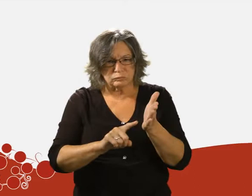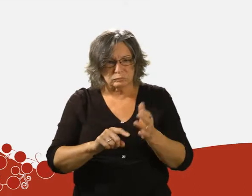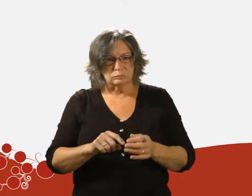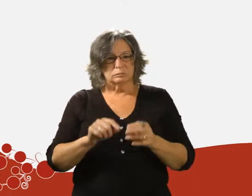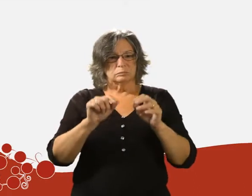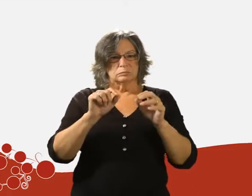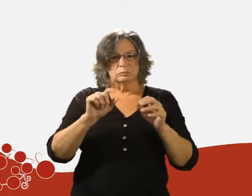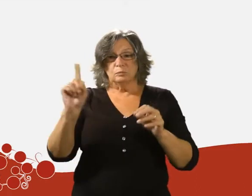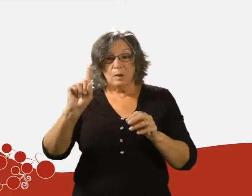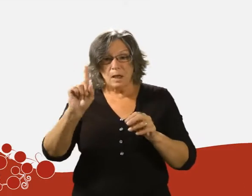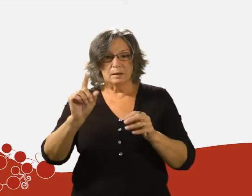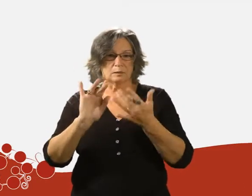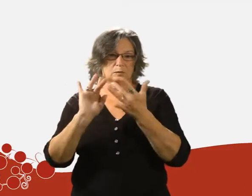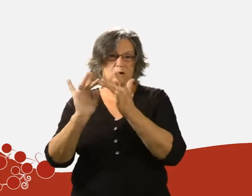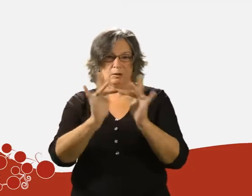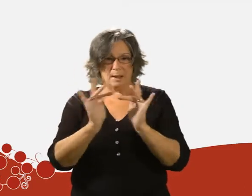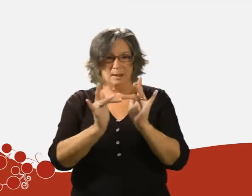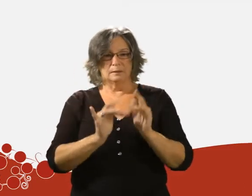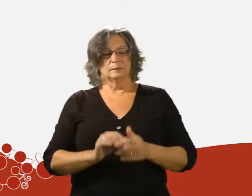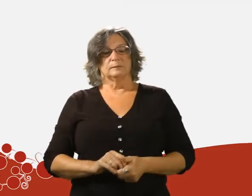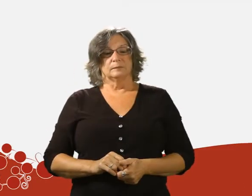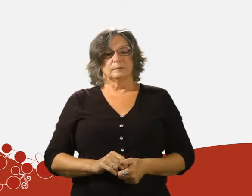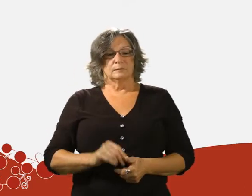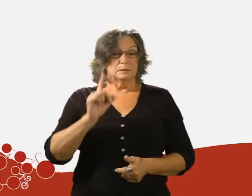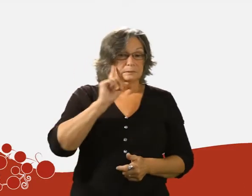You can find information on the internet for local deaf